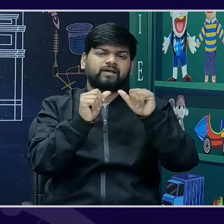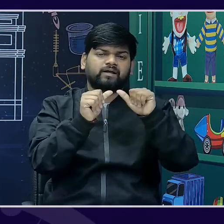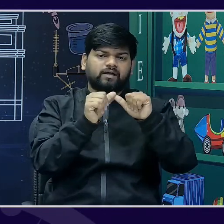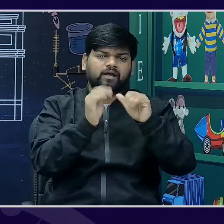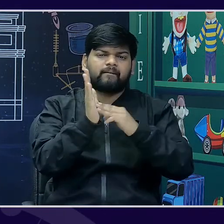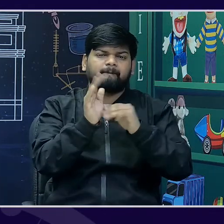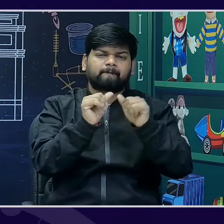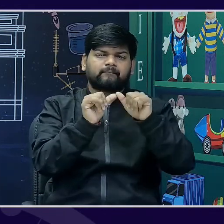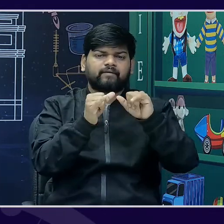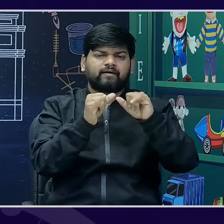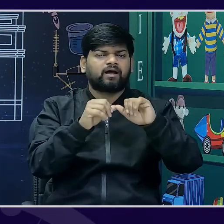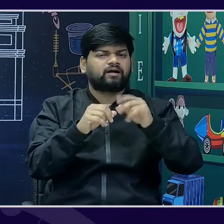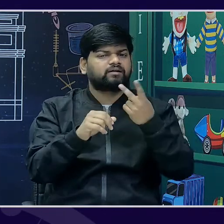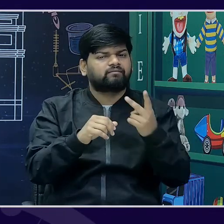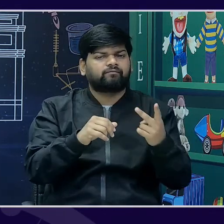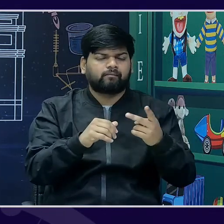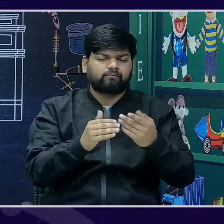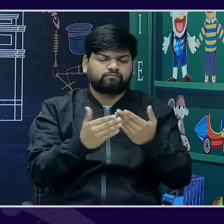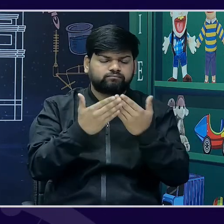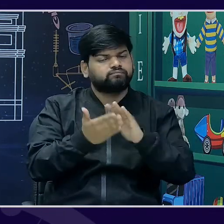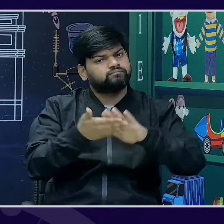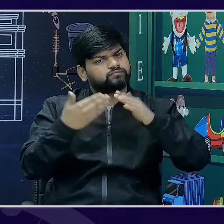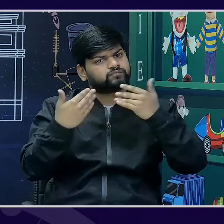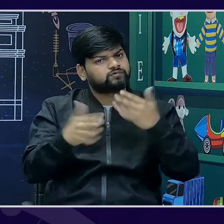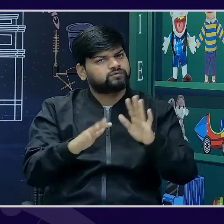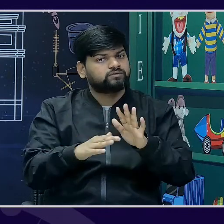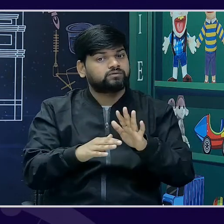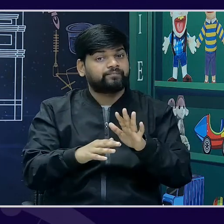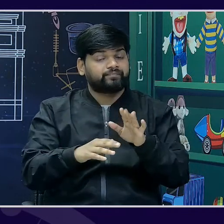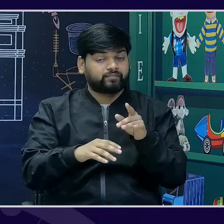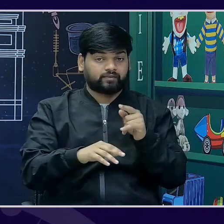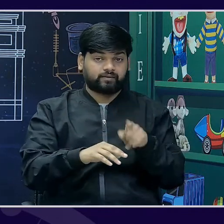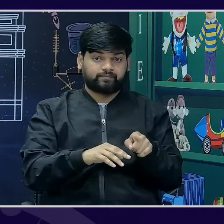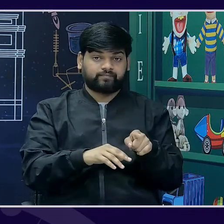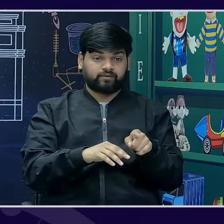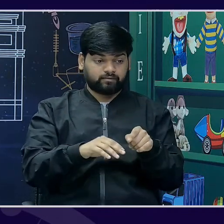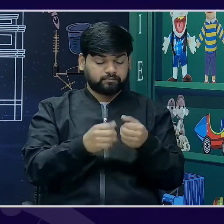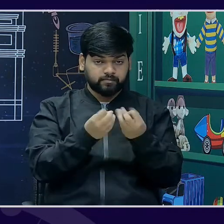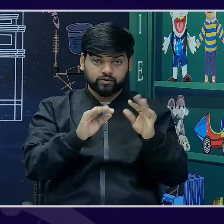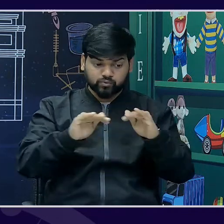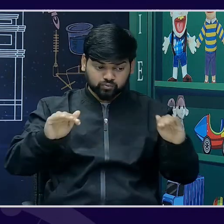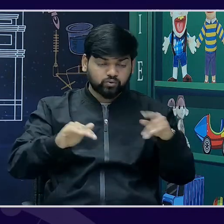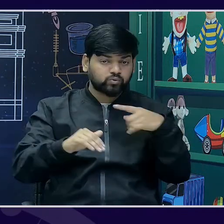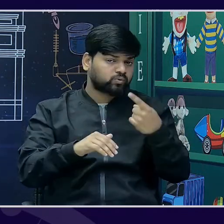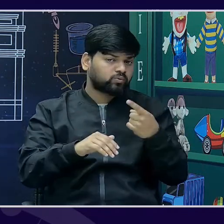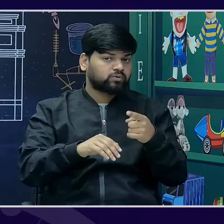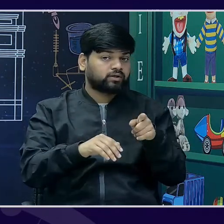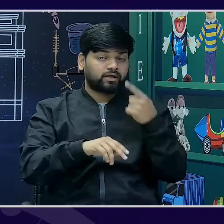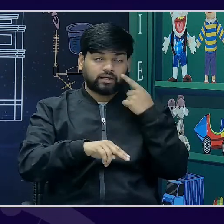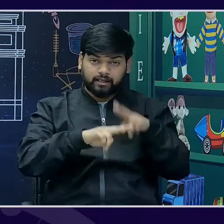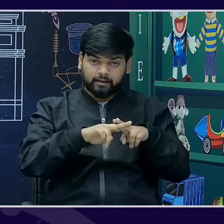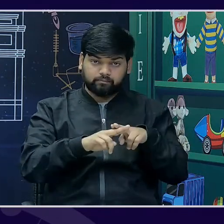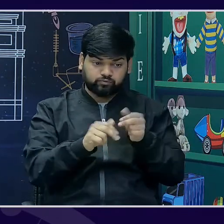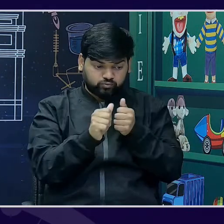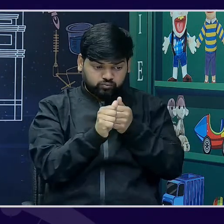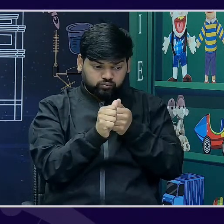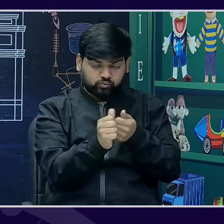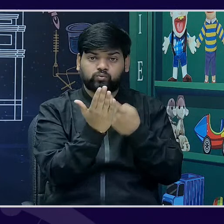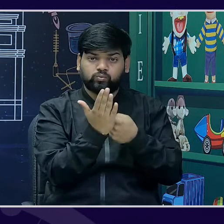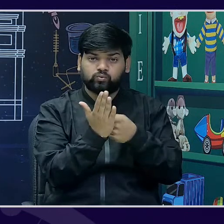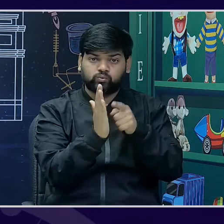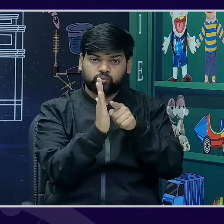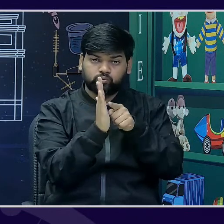definitely there if the protocol and the procedure is done rigorously. So, sir, as we are